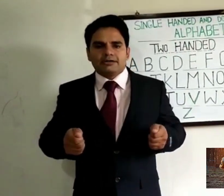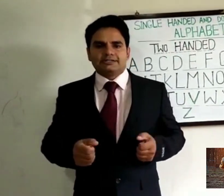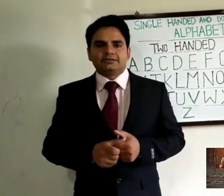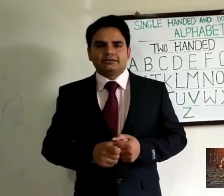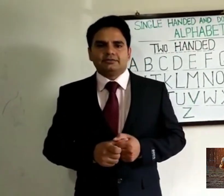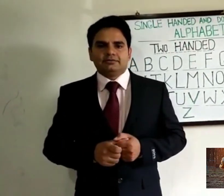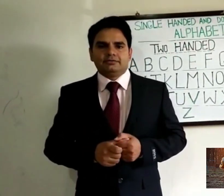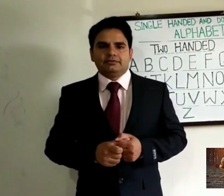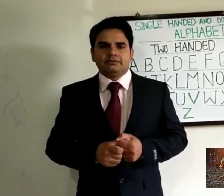horse,